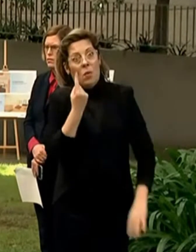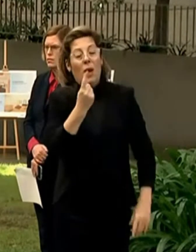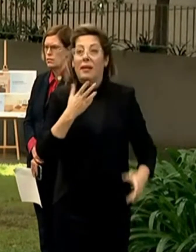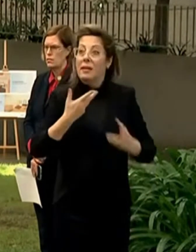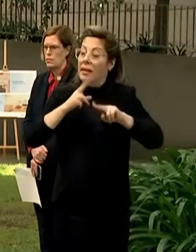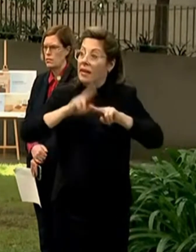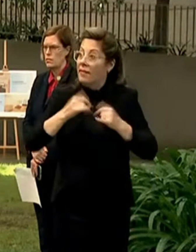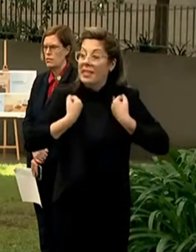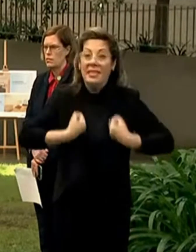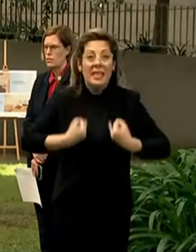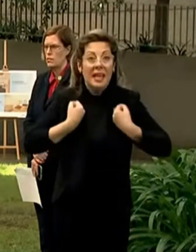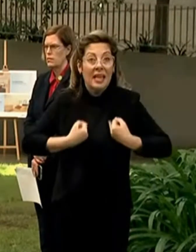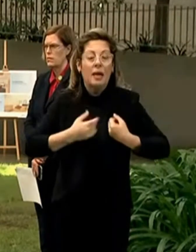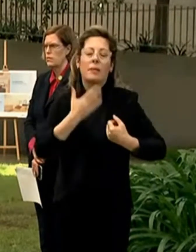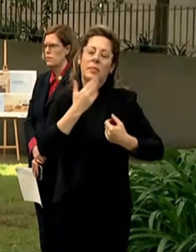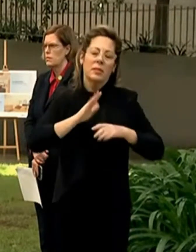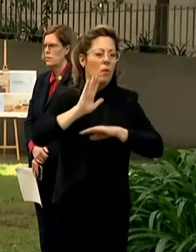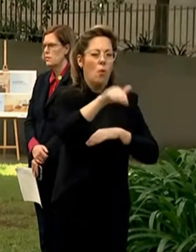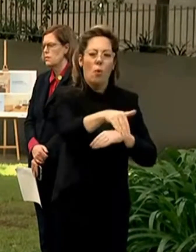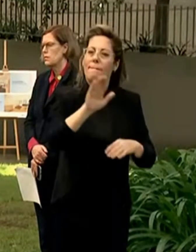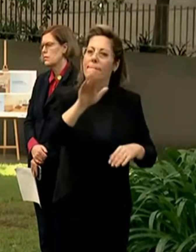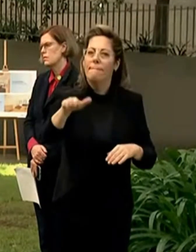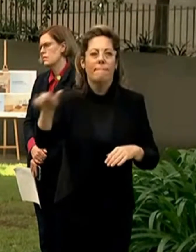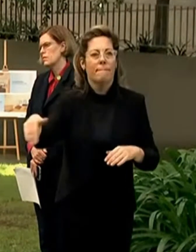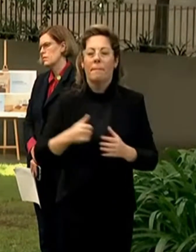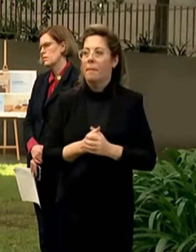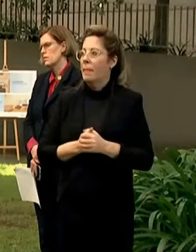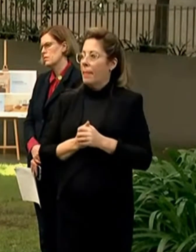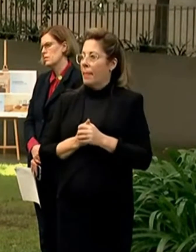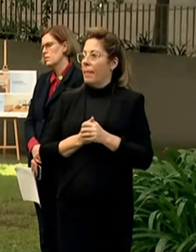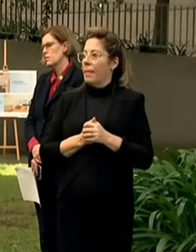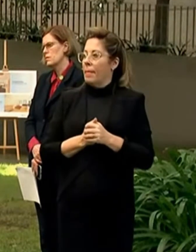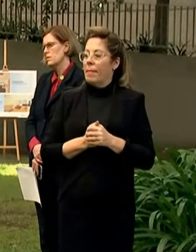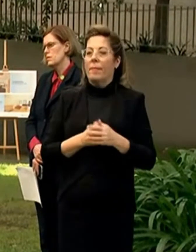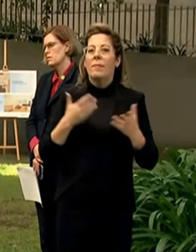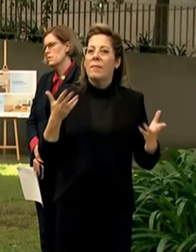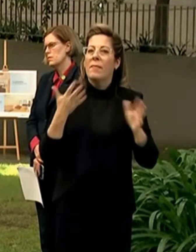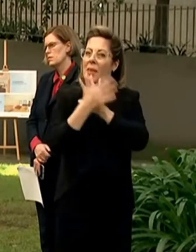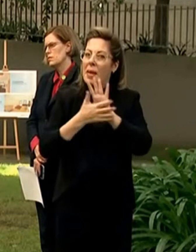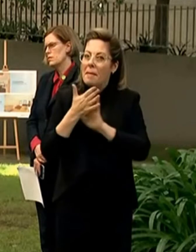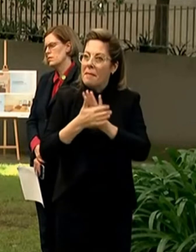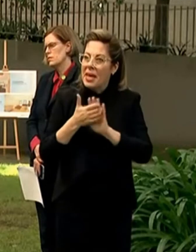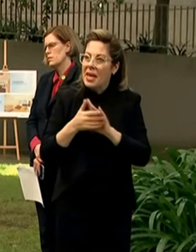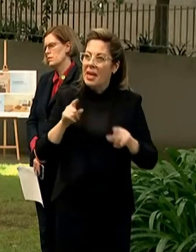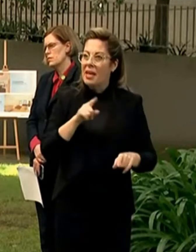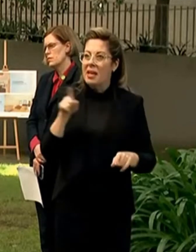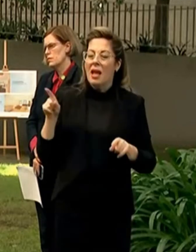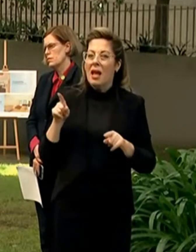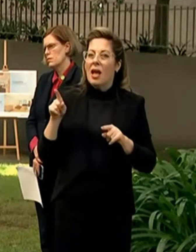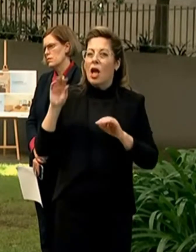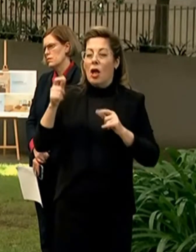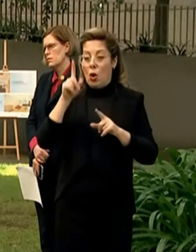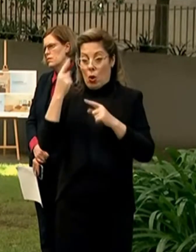do consider wearing a mask. So does that mean that for those areas with community transmission, we're asking people to voluntarily stay at